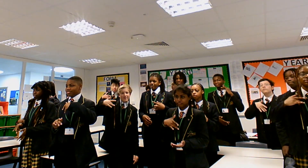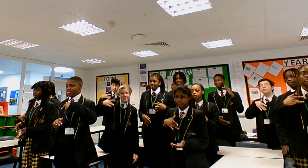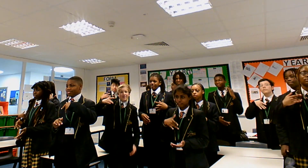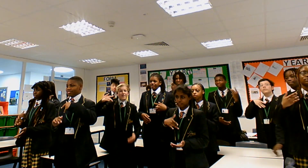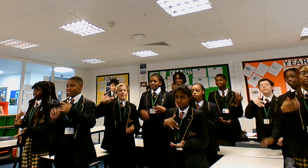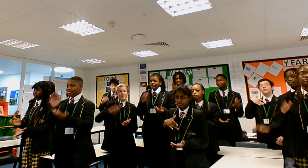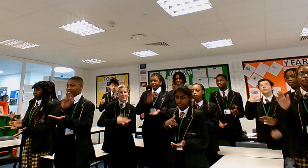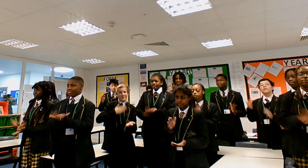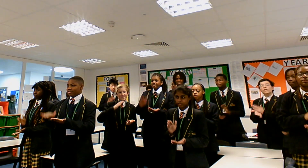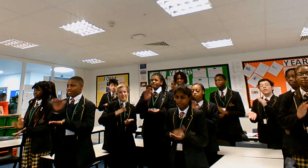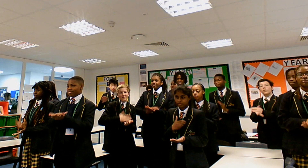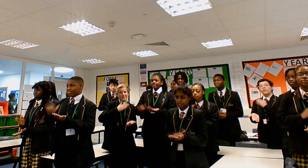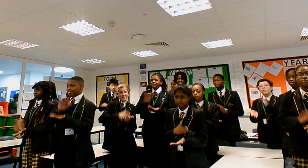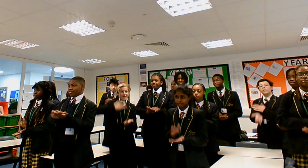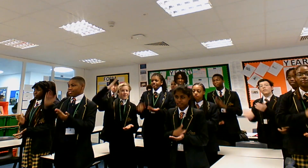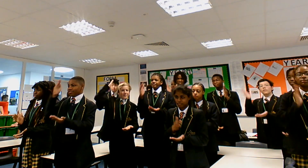feel like happiness is the truth.